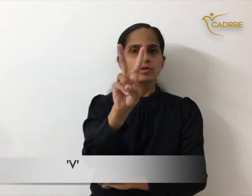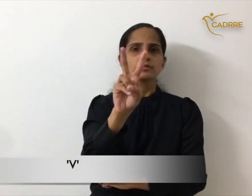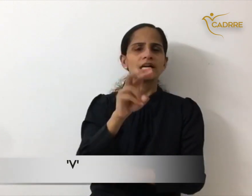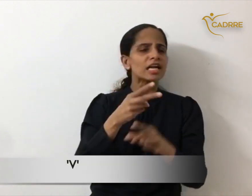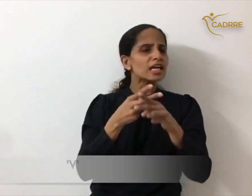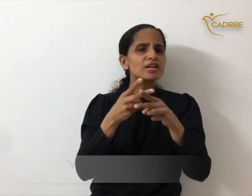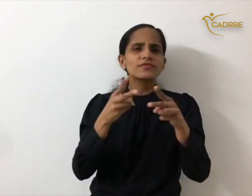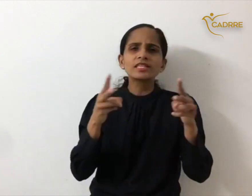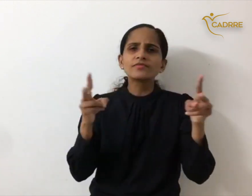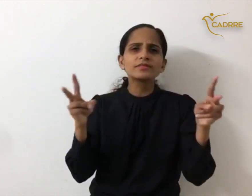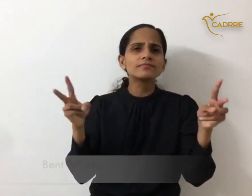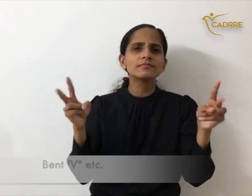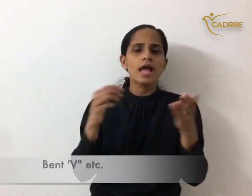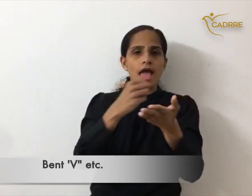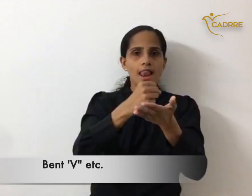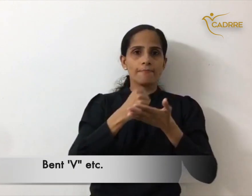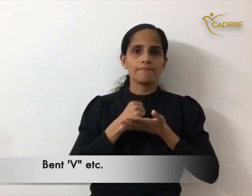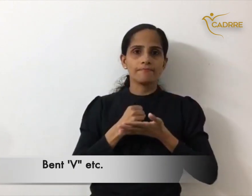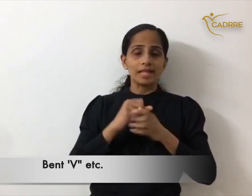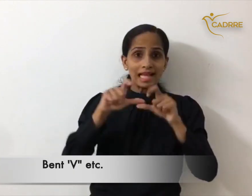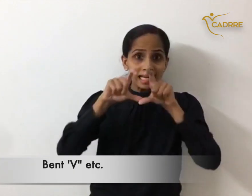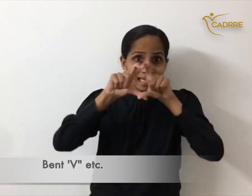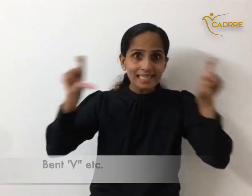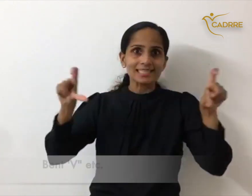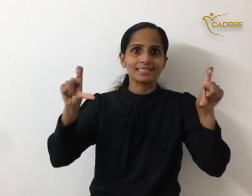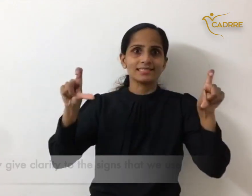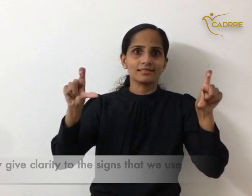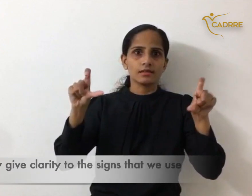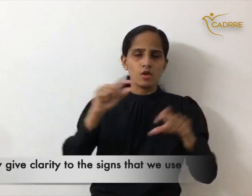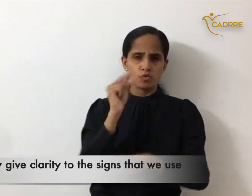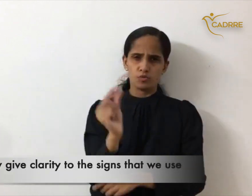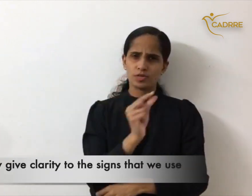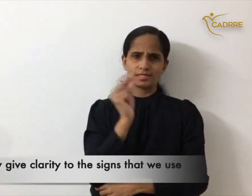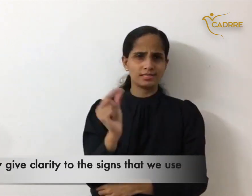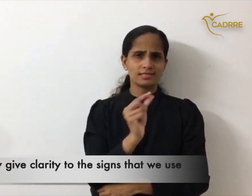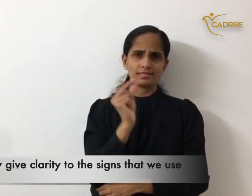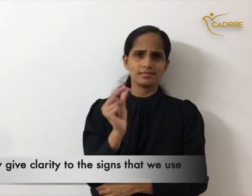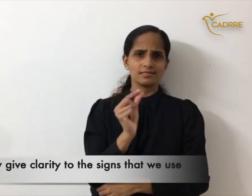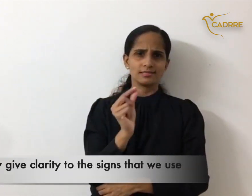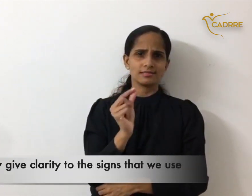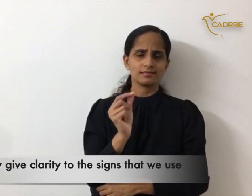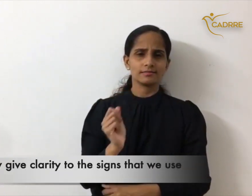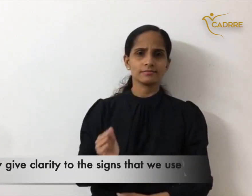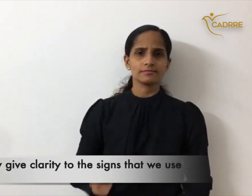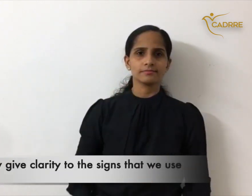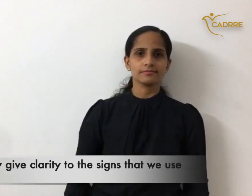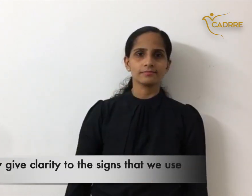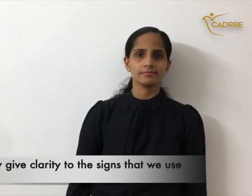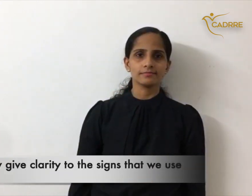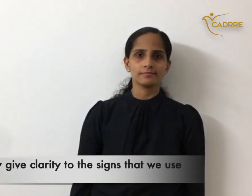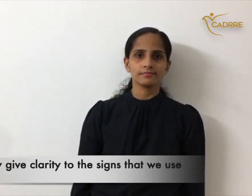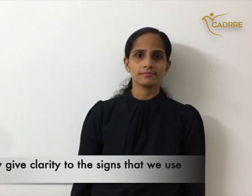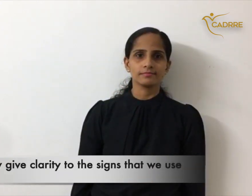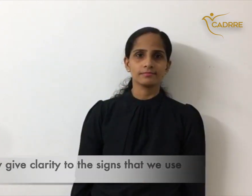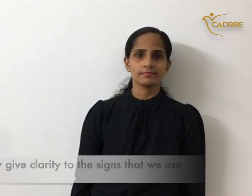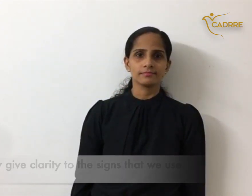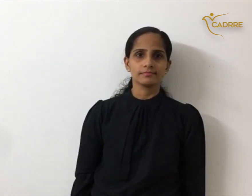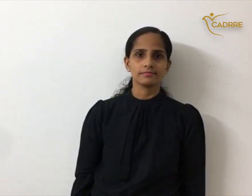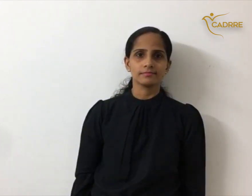V, bent V, etc. So they give clarity to the signs that we use.